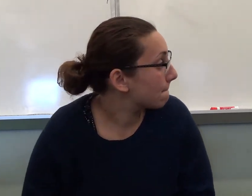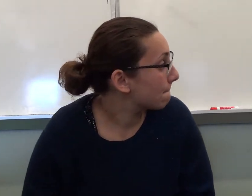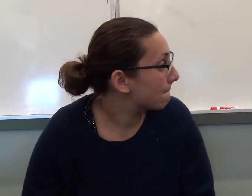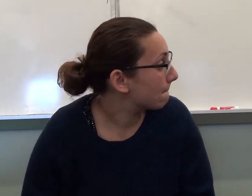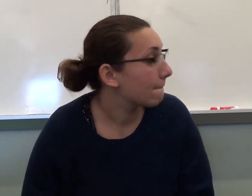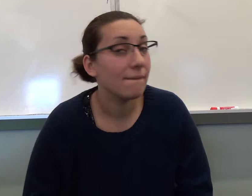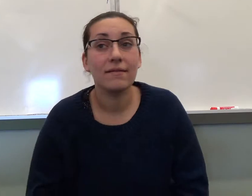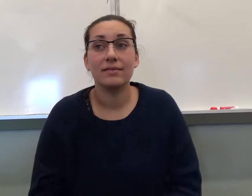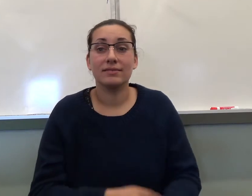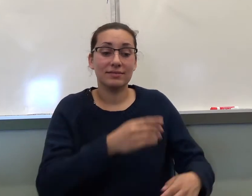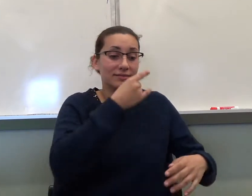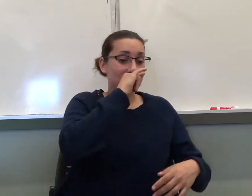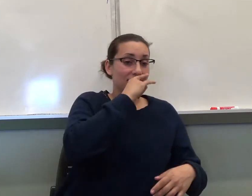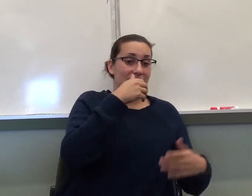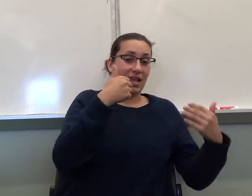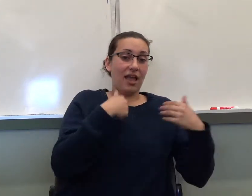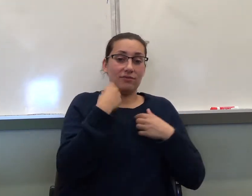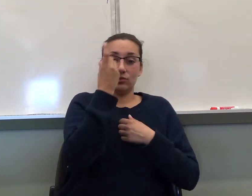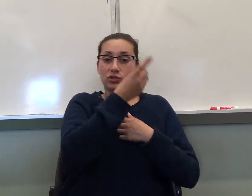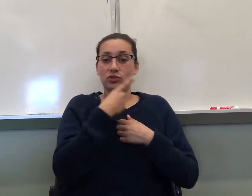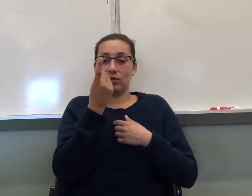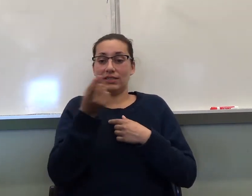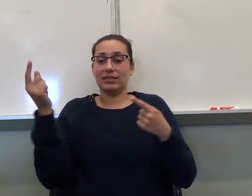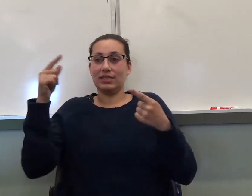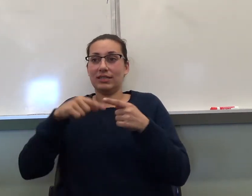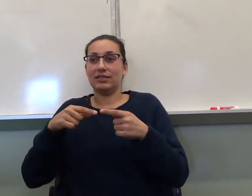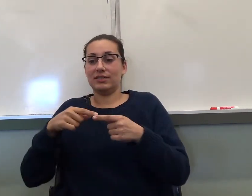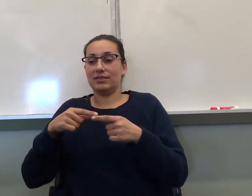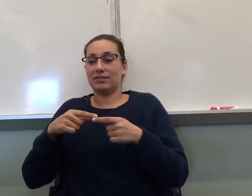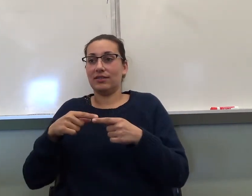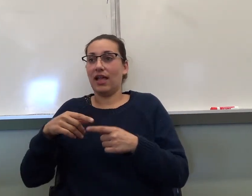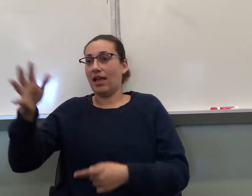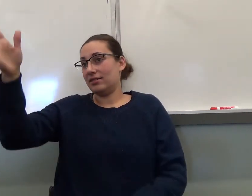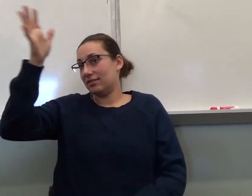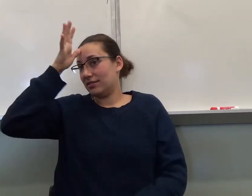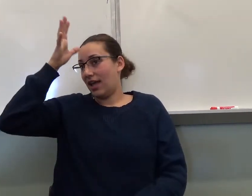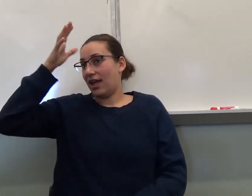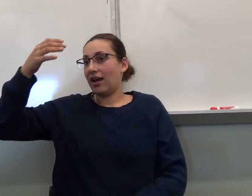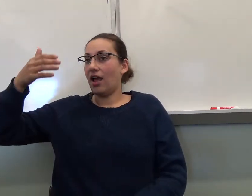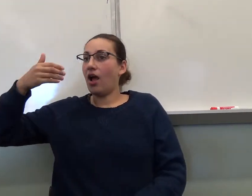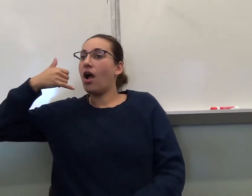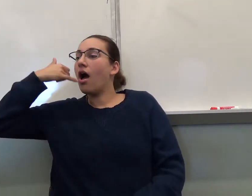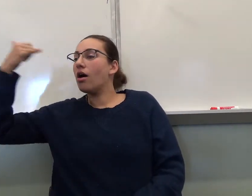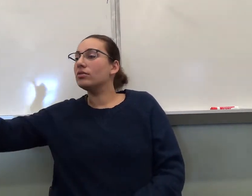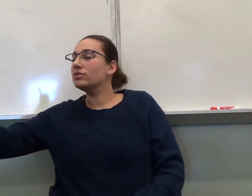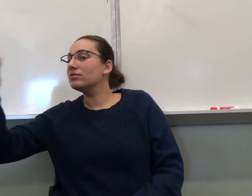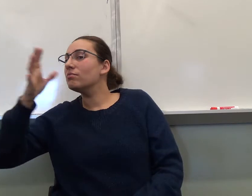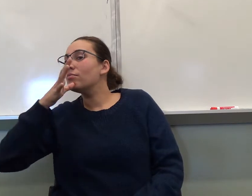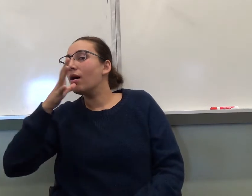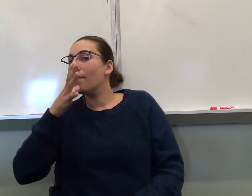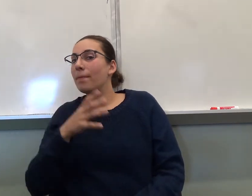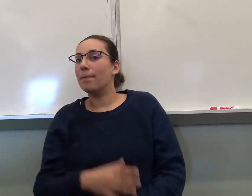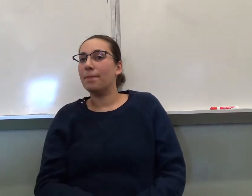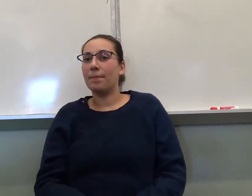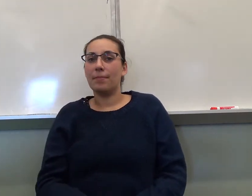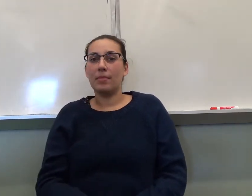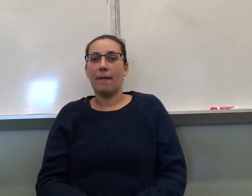have donuts until Dad calls Mom. So they get their prefix line down there. Okay? And here's how they'll do that conversion. They'll